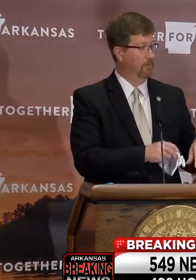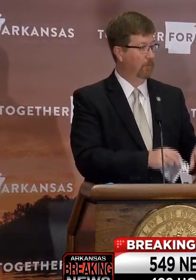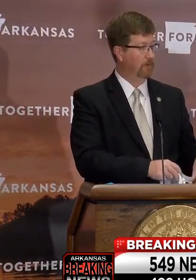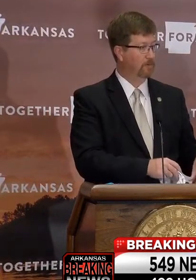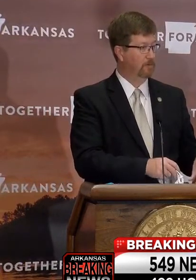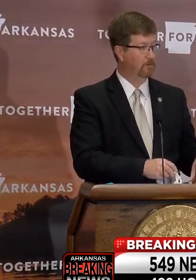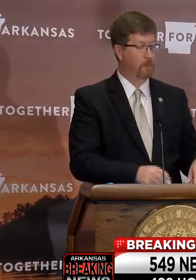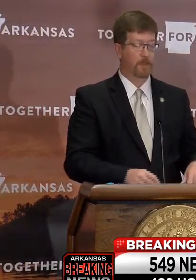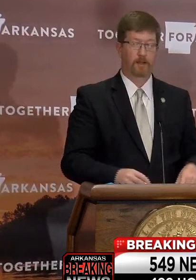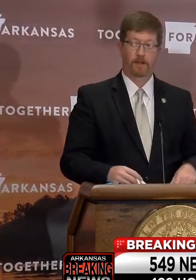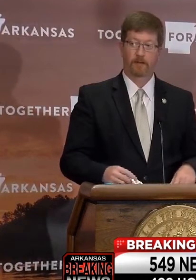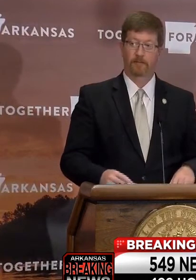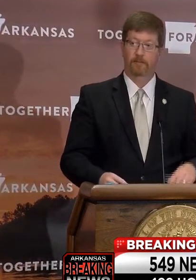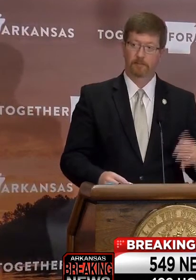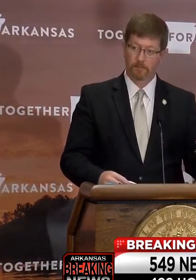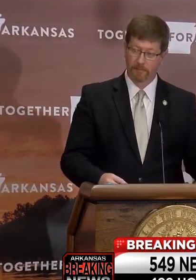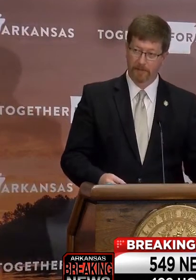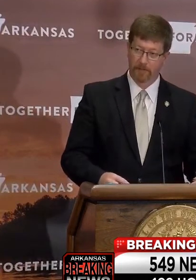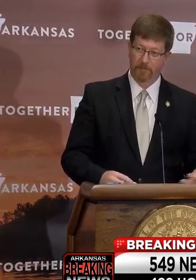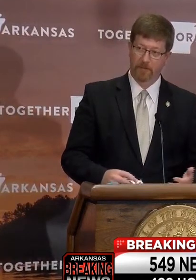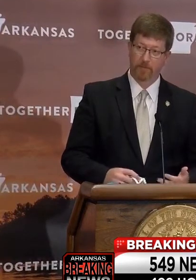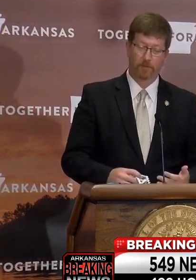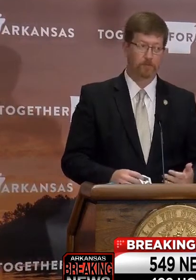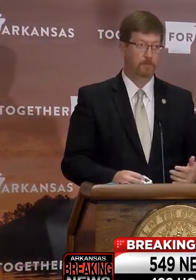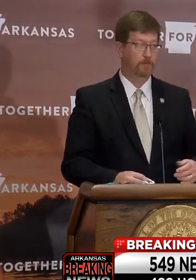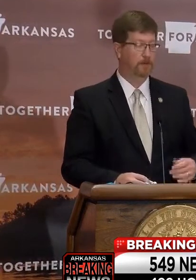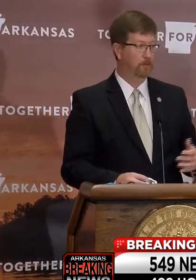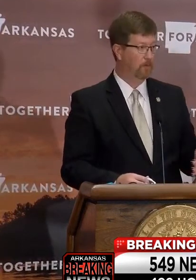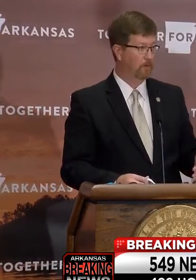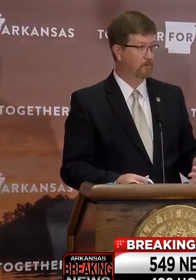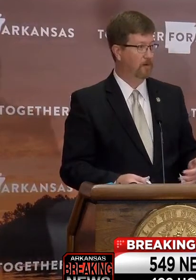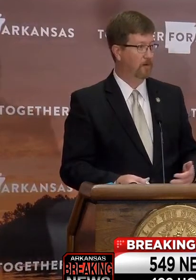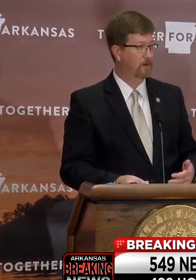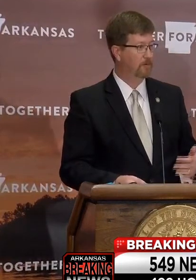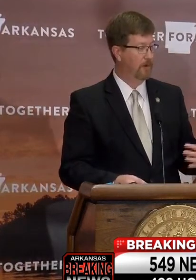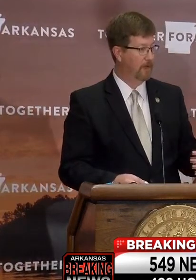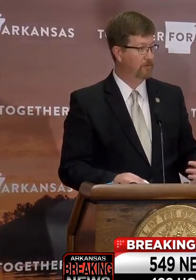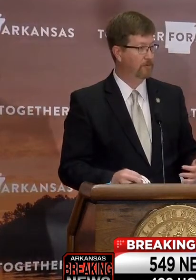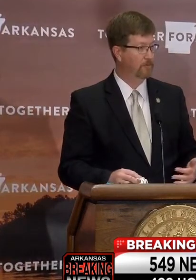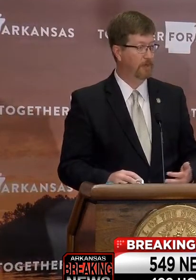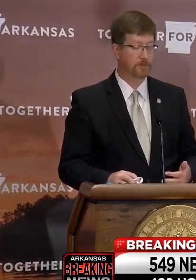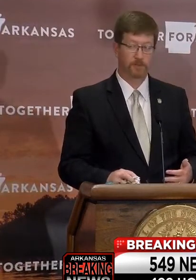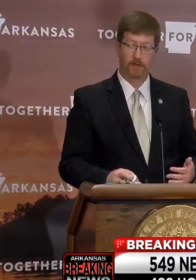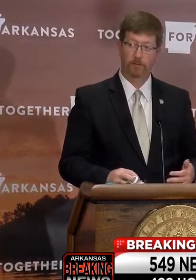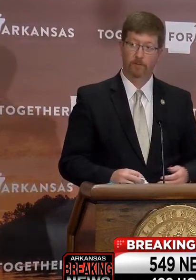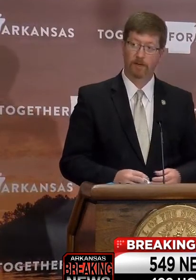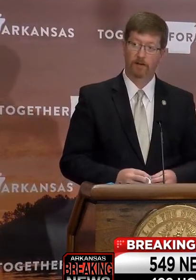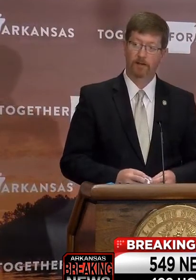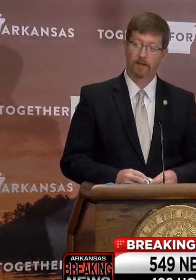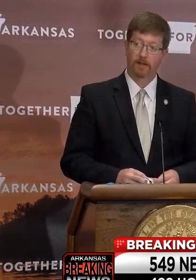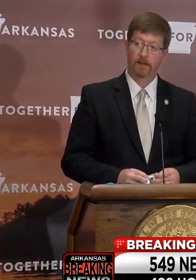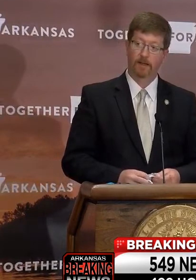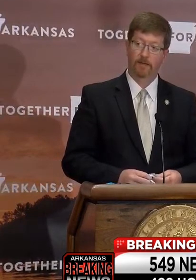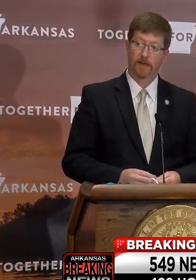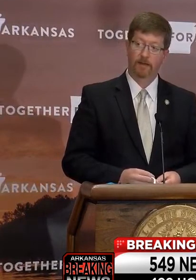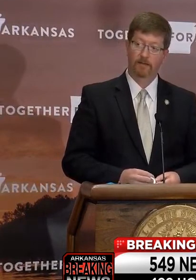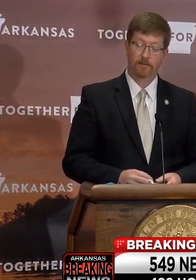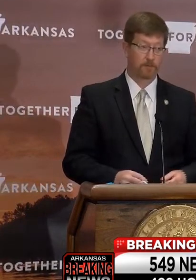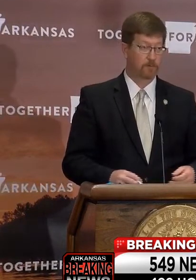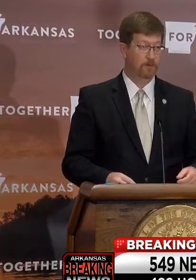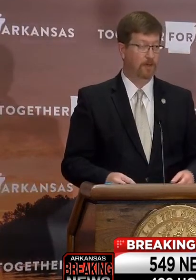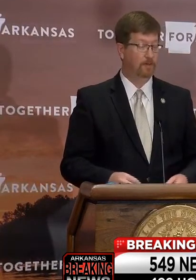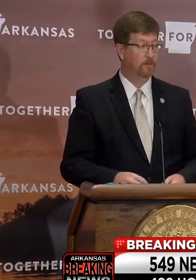that they can point to. Another example, Cutter Morningstar, Dr. Anderson made sure I was aware